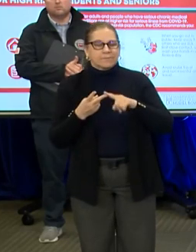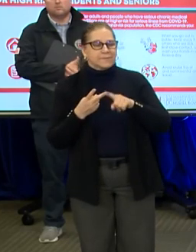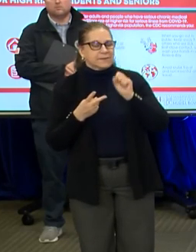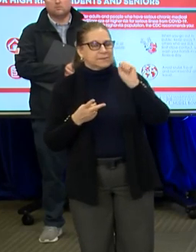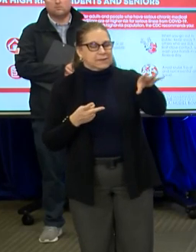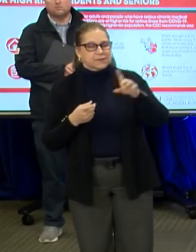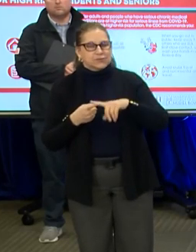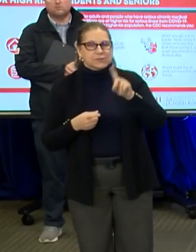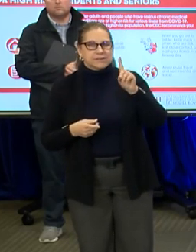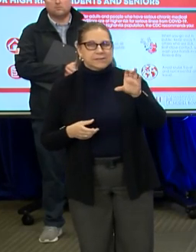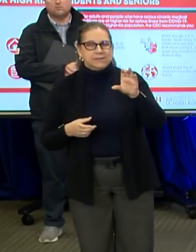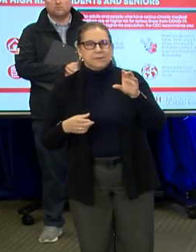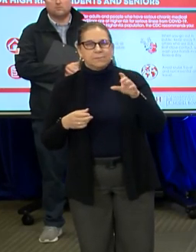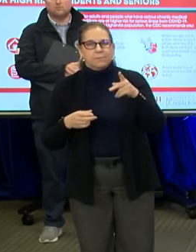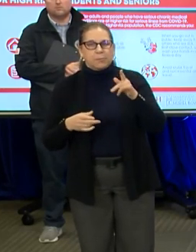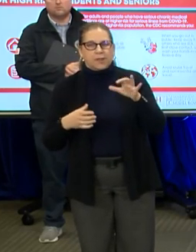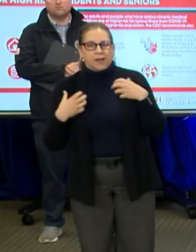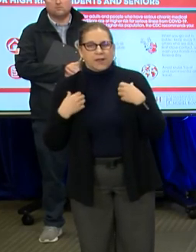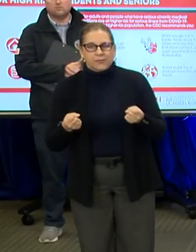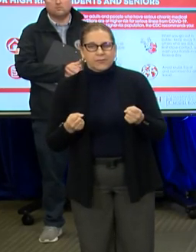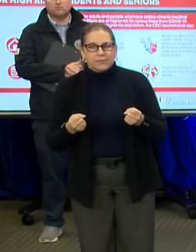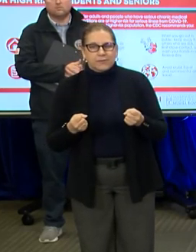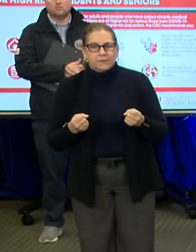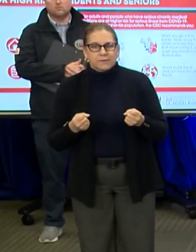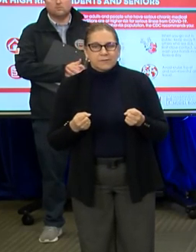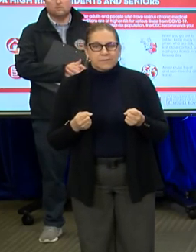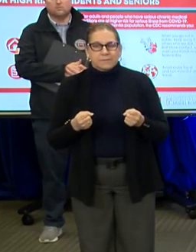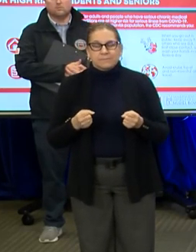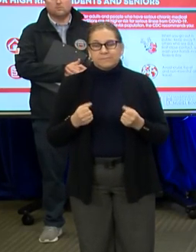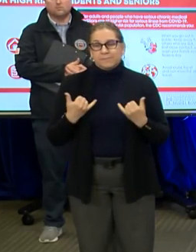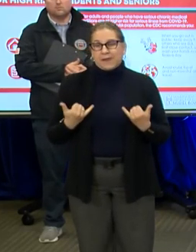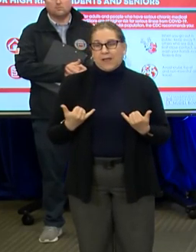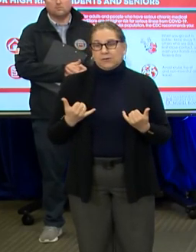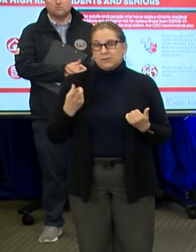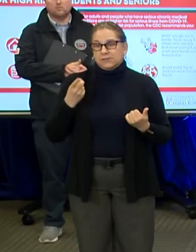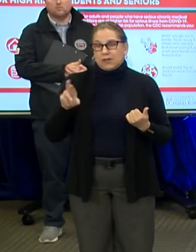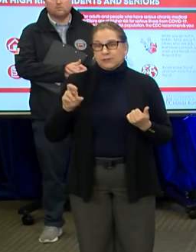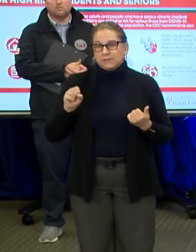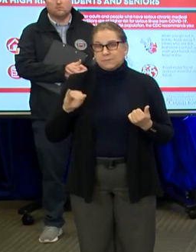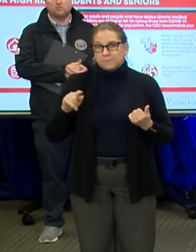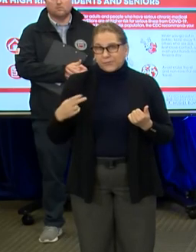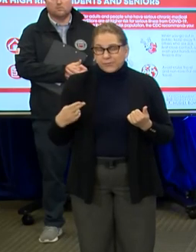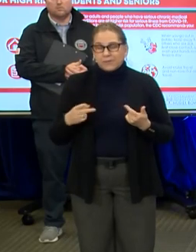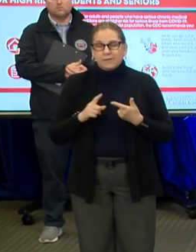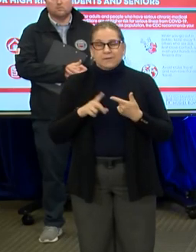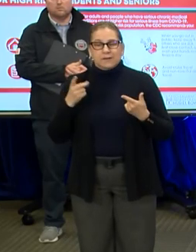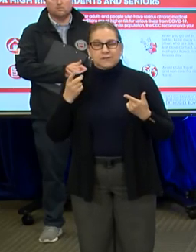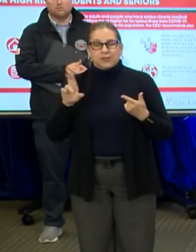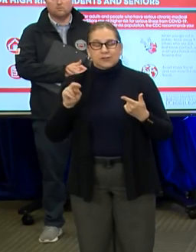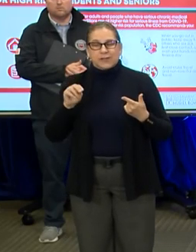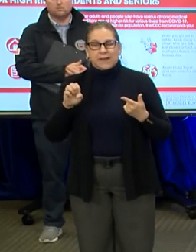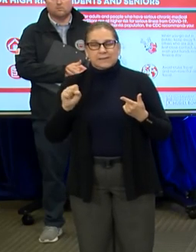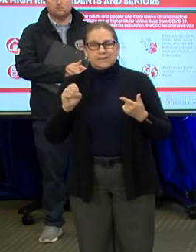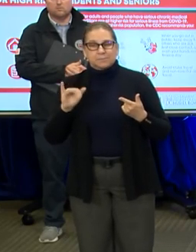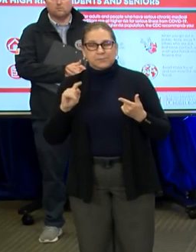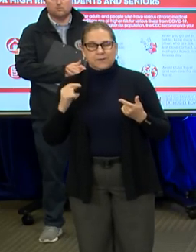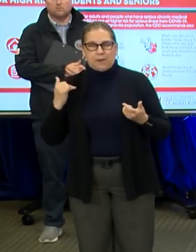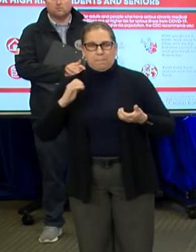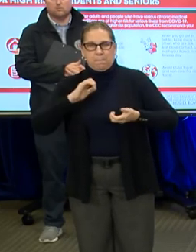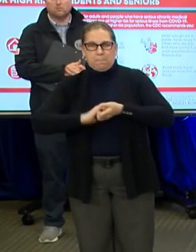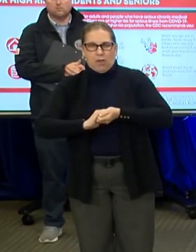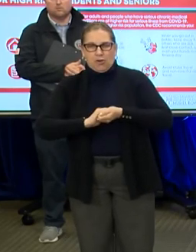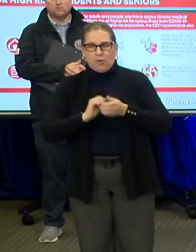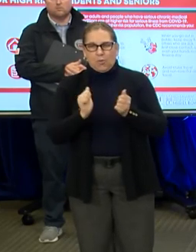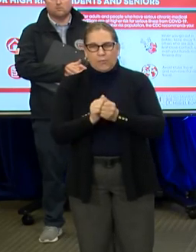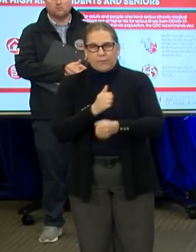Nesbitt and Dr. Smith are working with hospitals and providers to make sure we are maximizing our